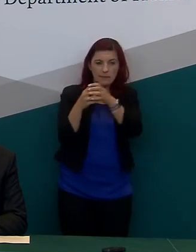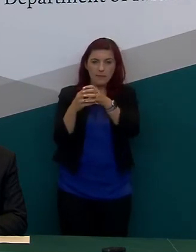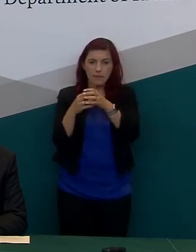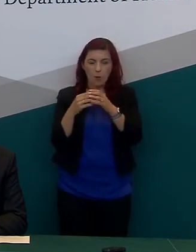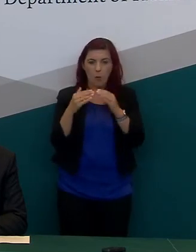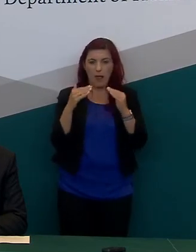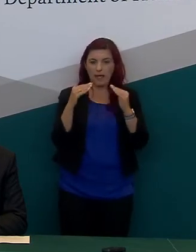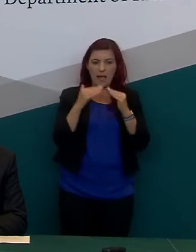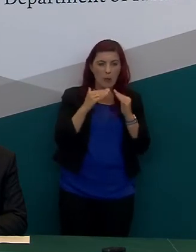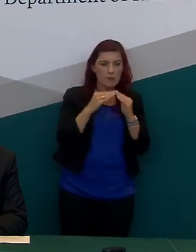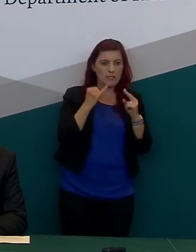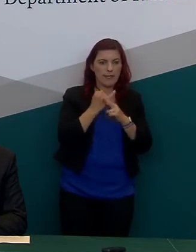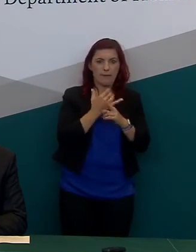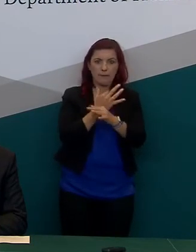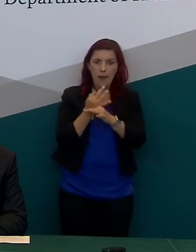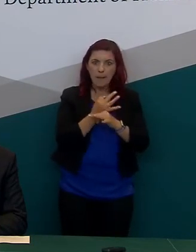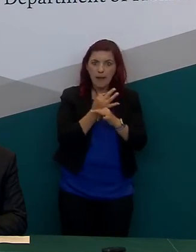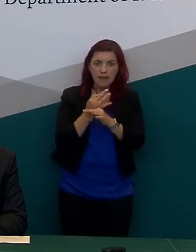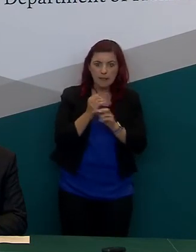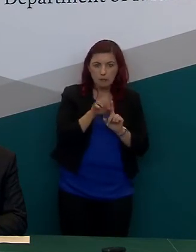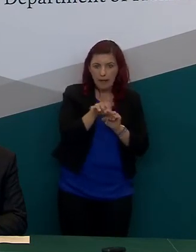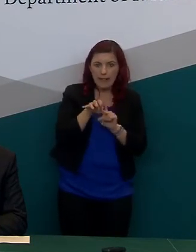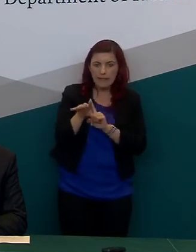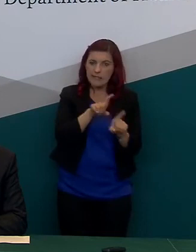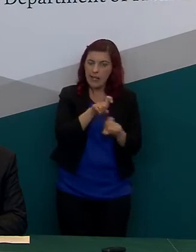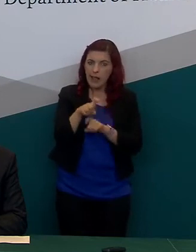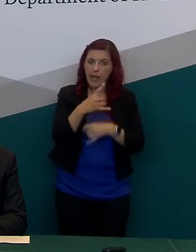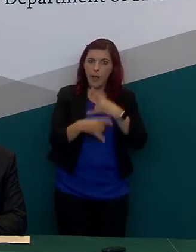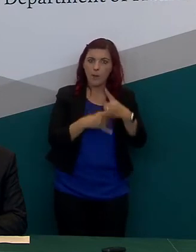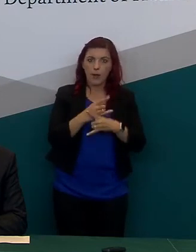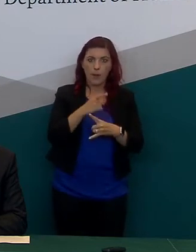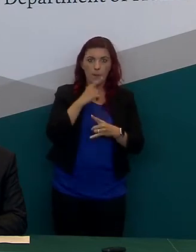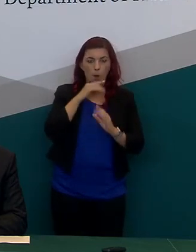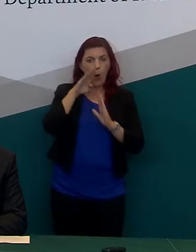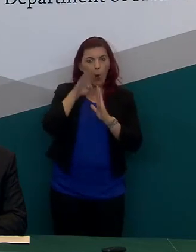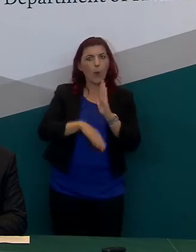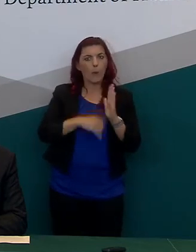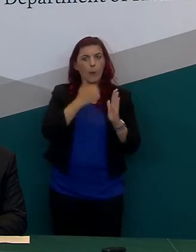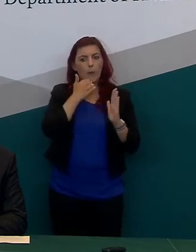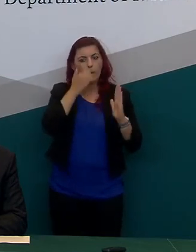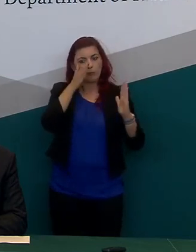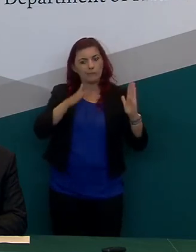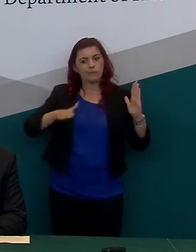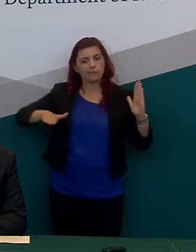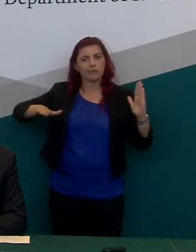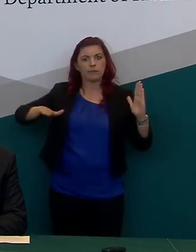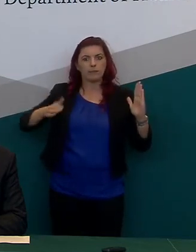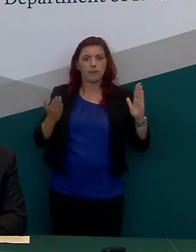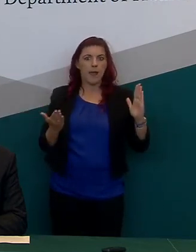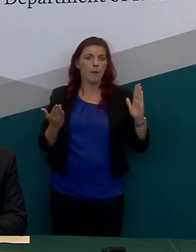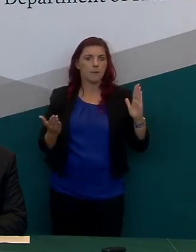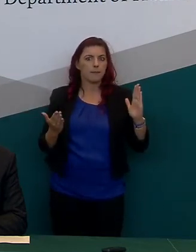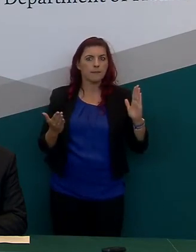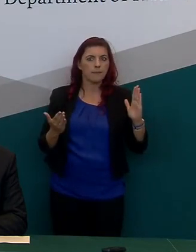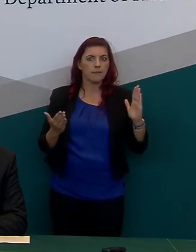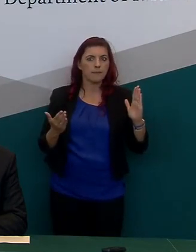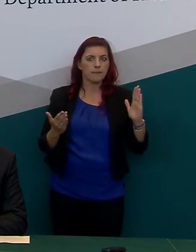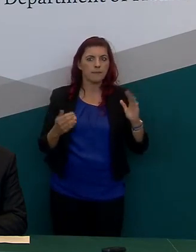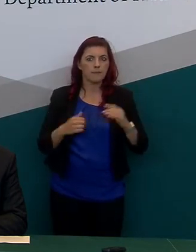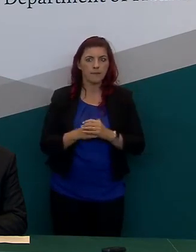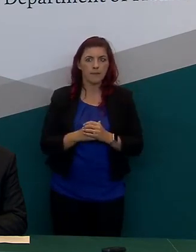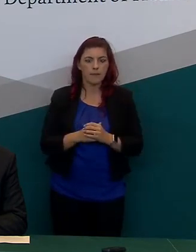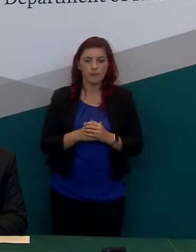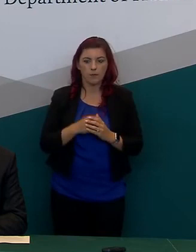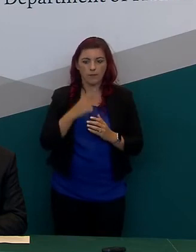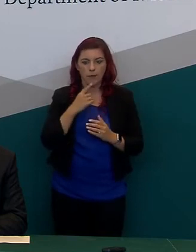within families, it's at very low numbers, in the order of a dozen to 20 new cases